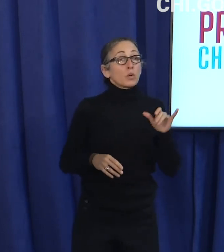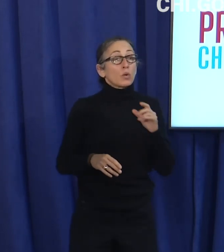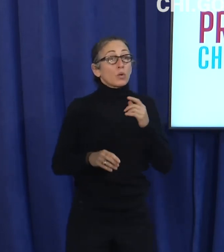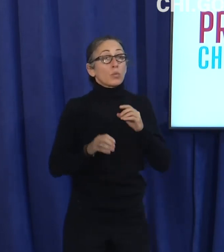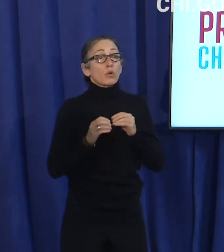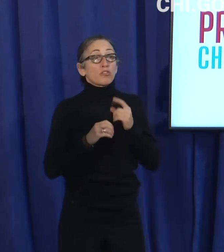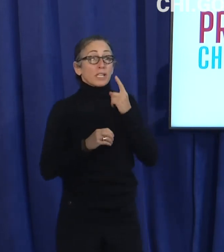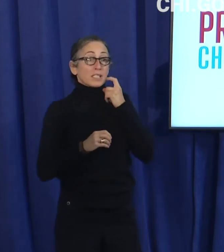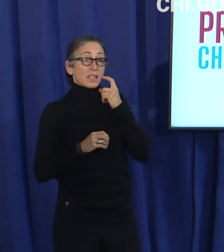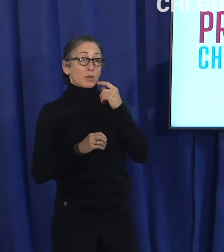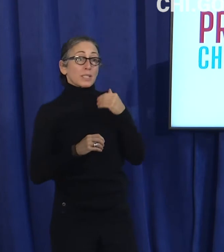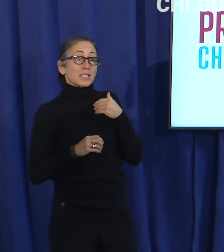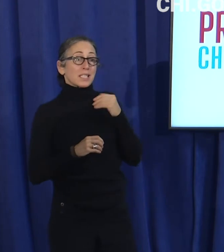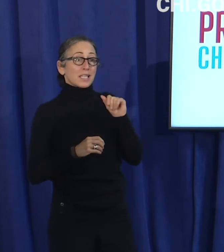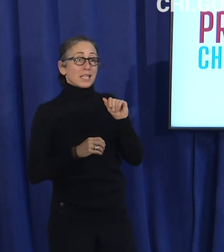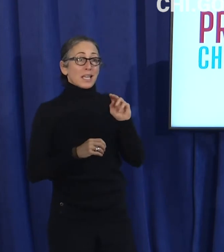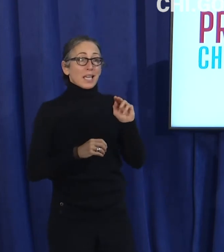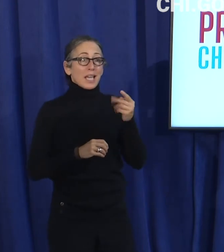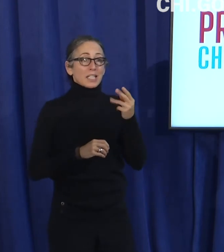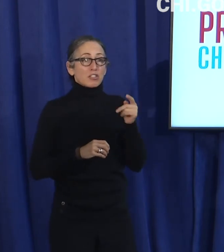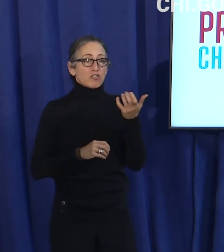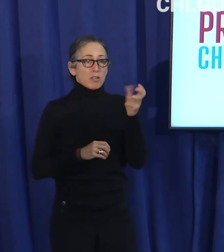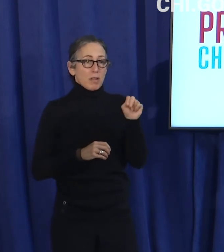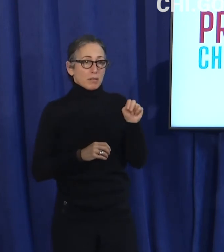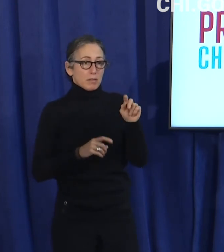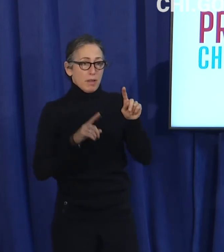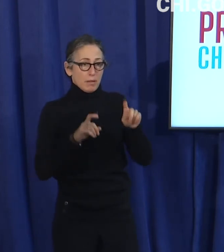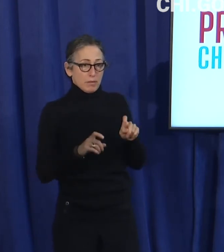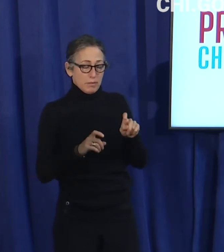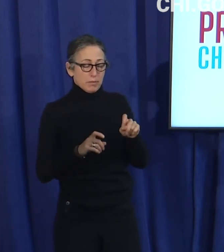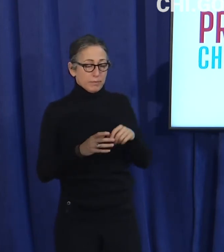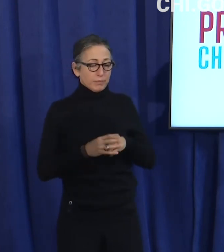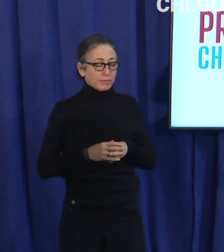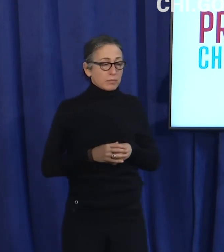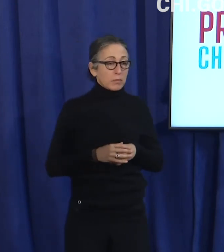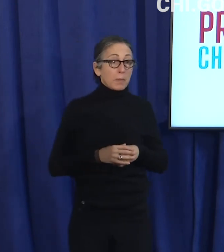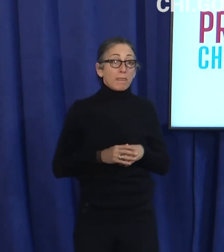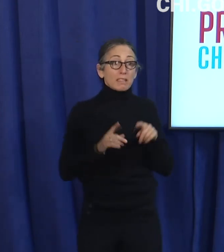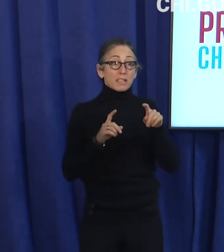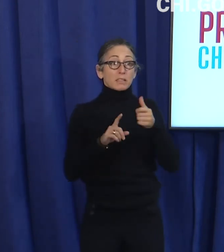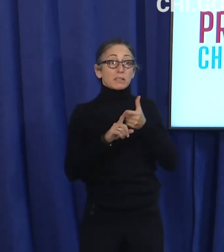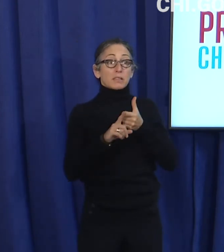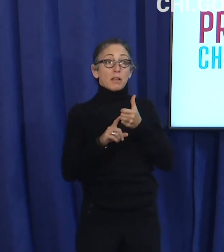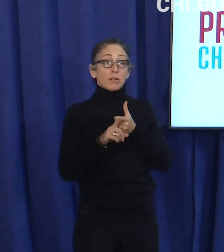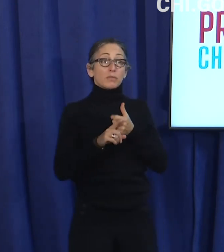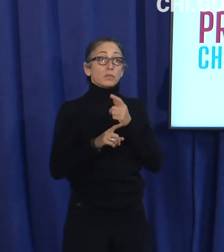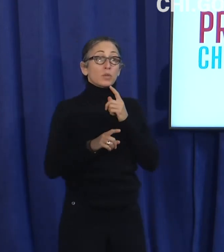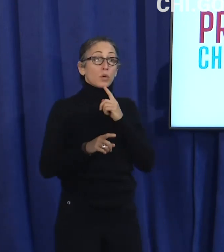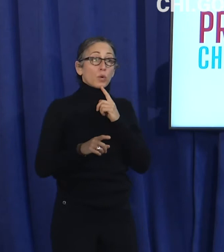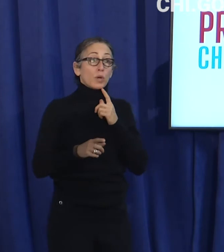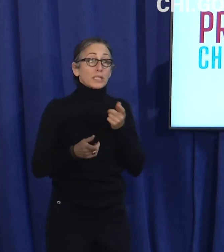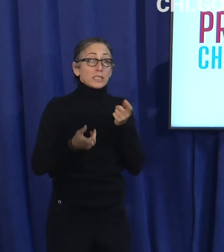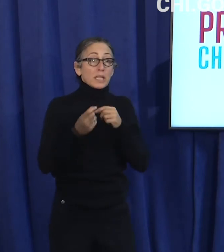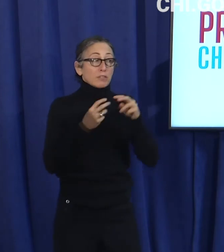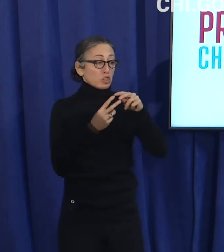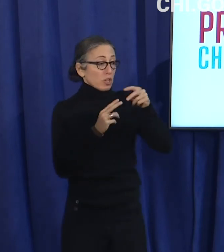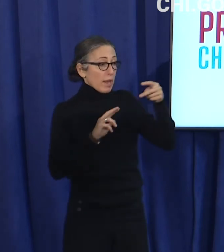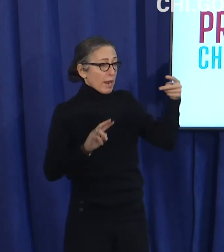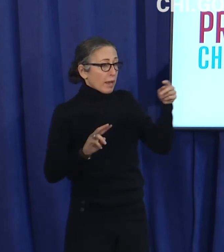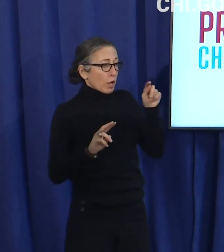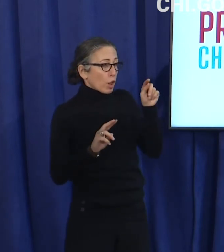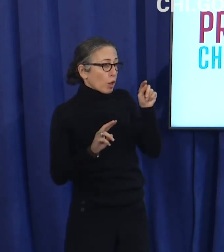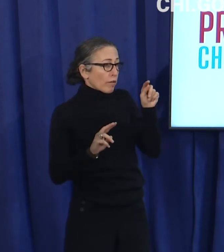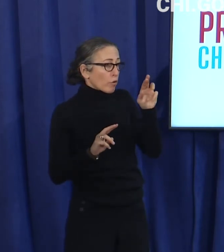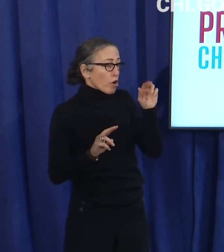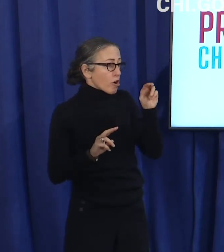seen these antigen tests emerge. They are tests that instead of looking for the genetic material, the RNA of